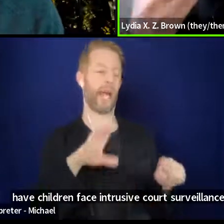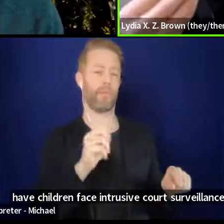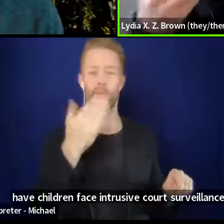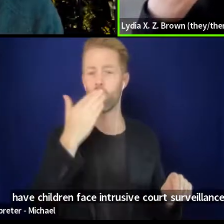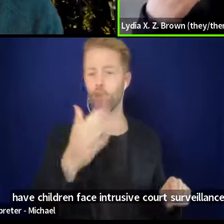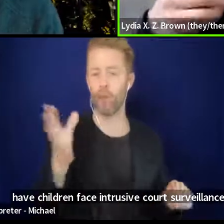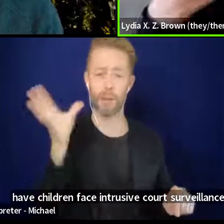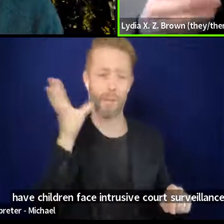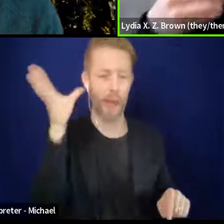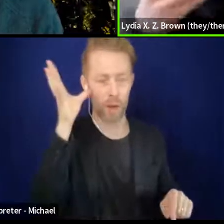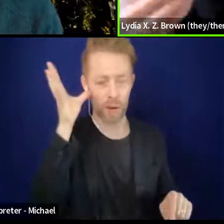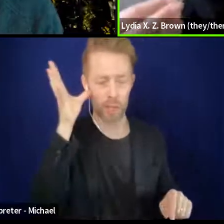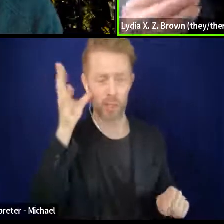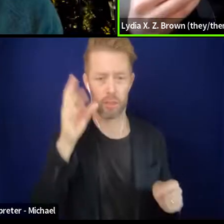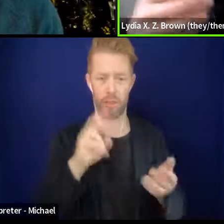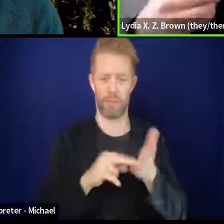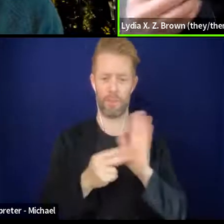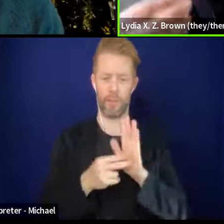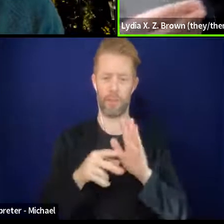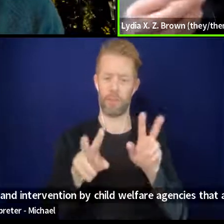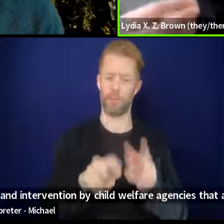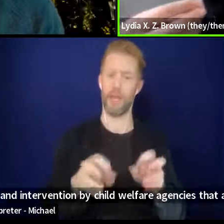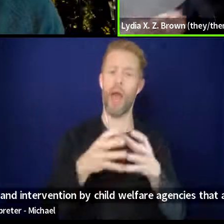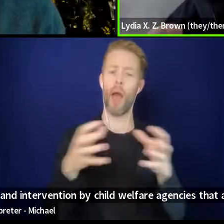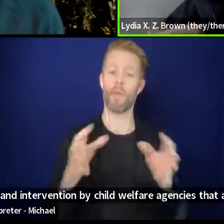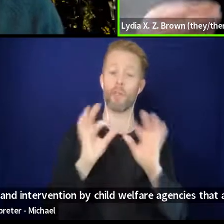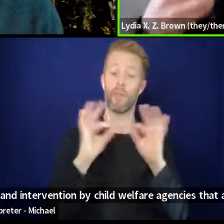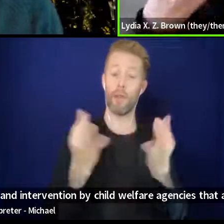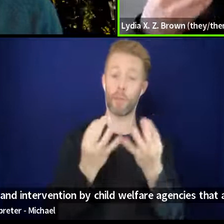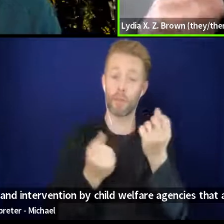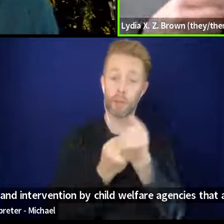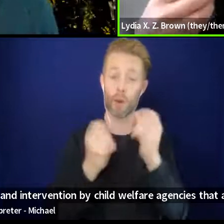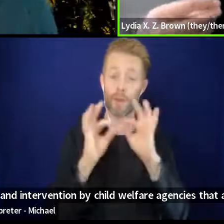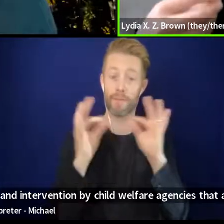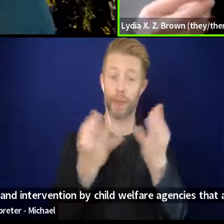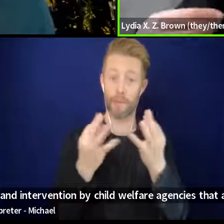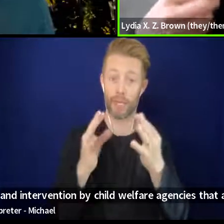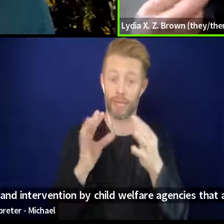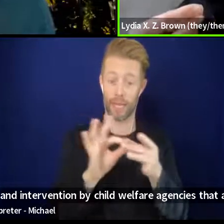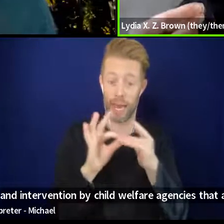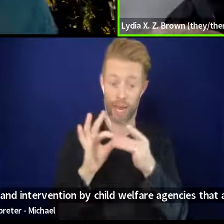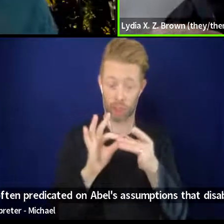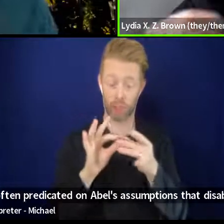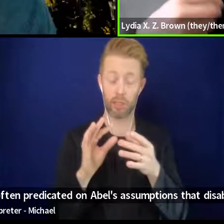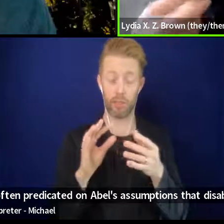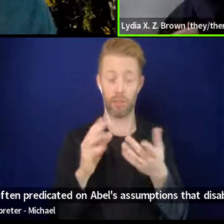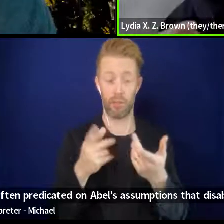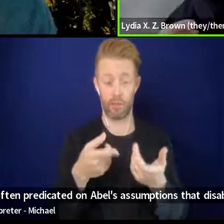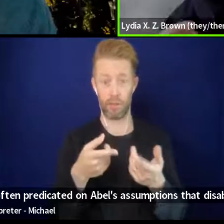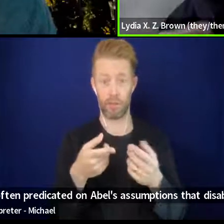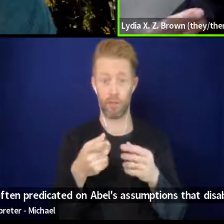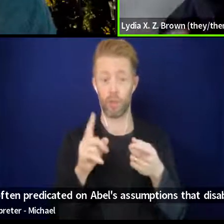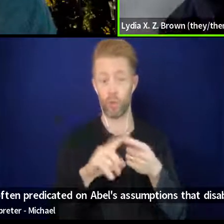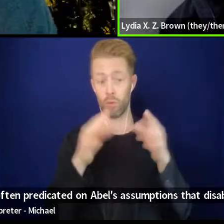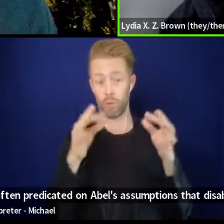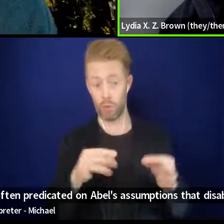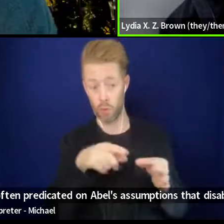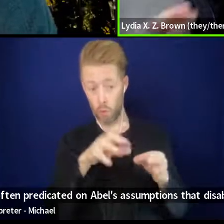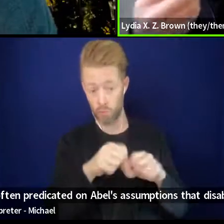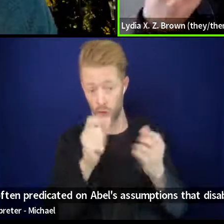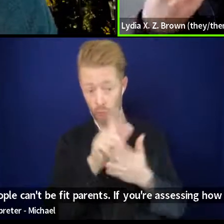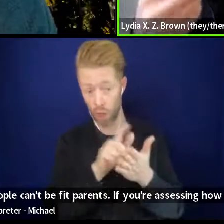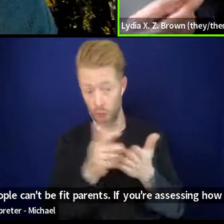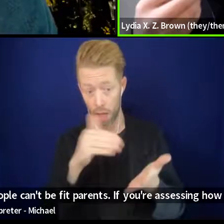if you're assessing how much family support and family connections a person has in determining what their level of risk is for recidivism upon